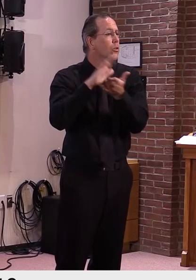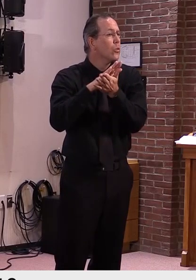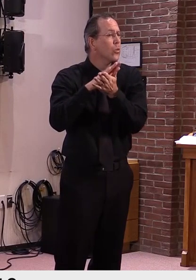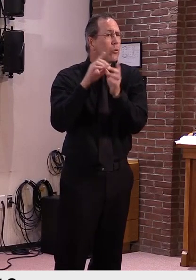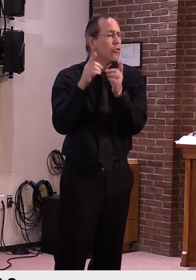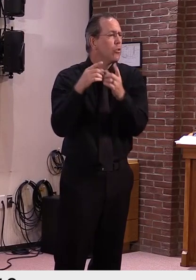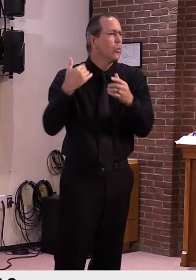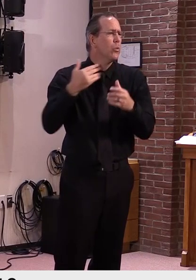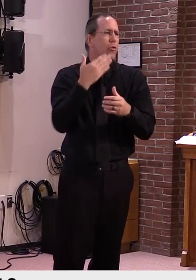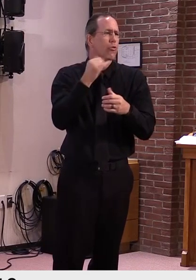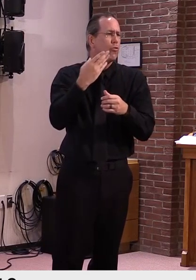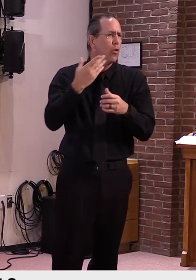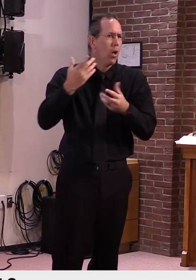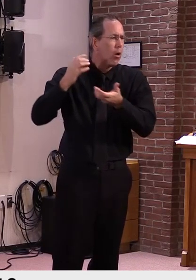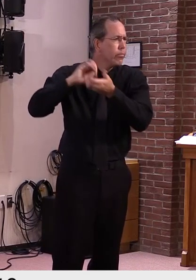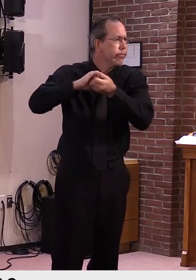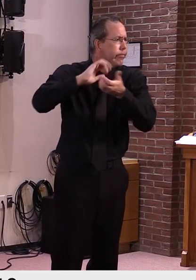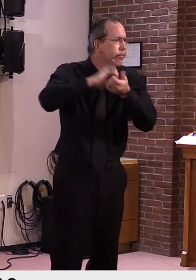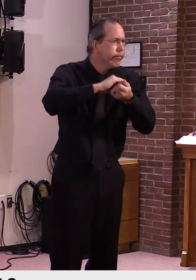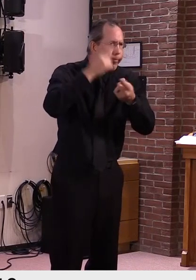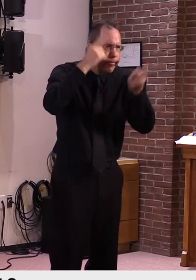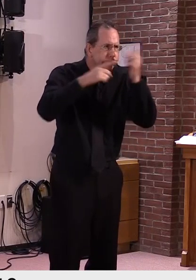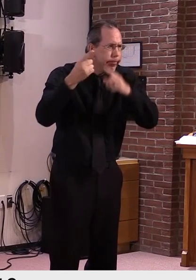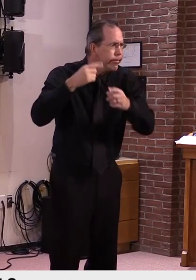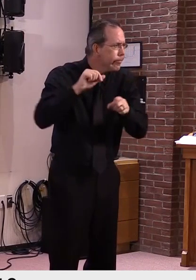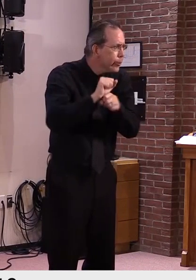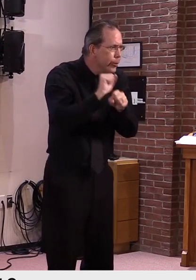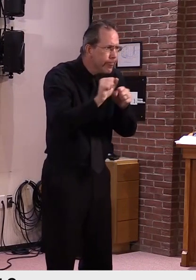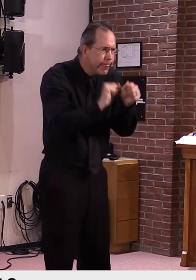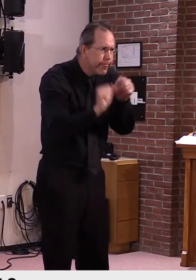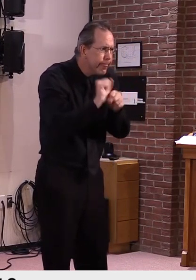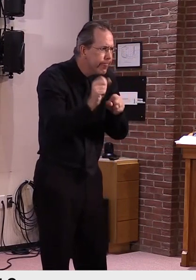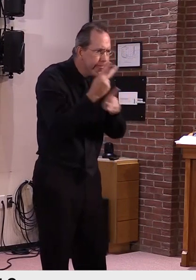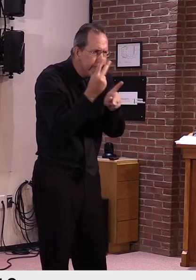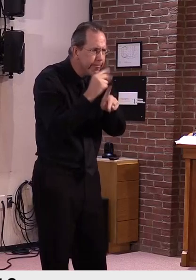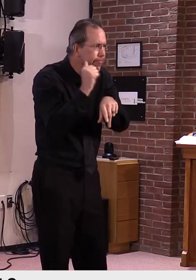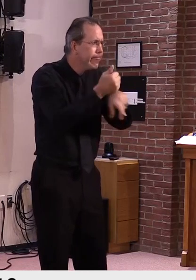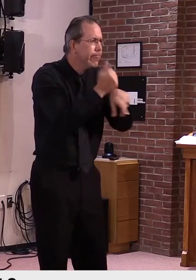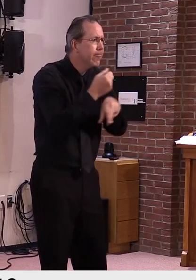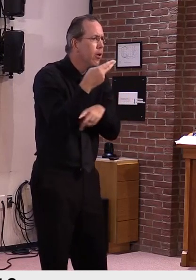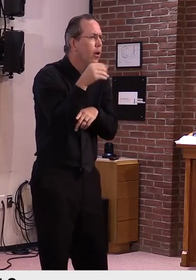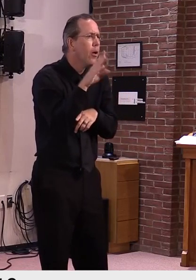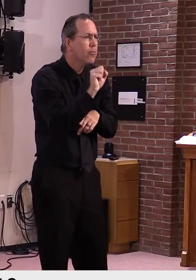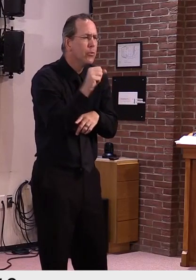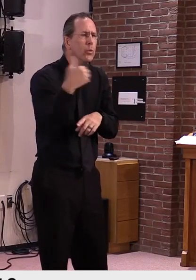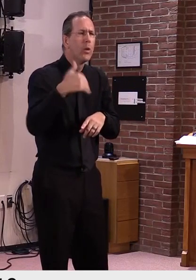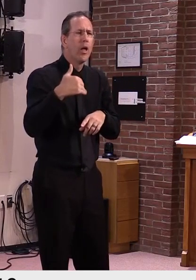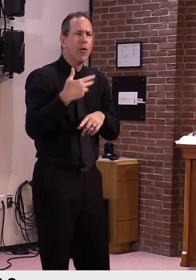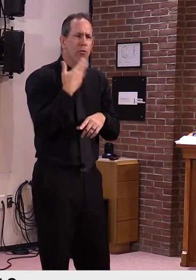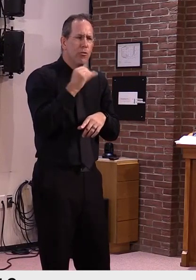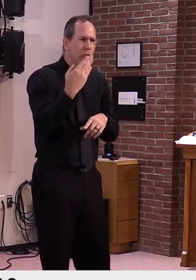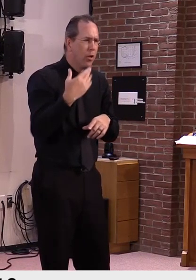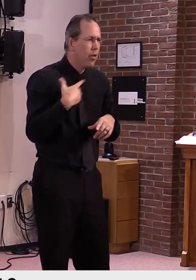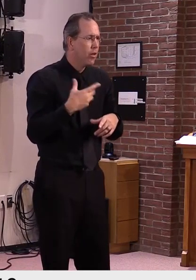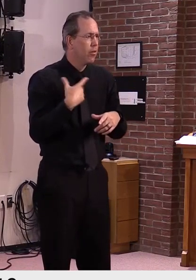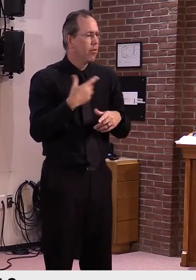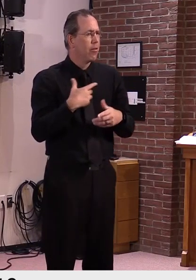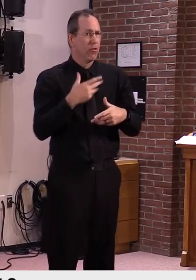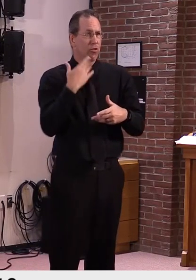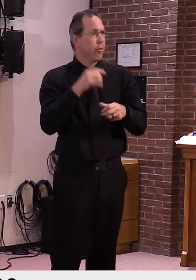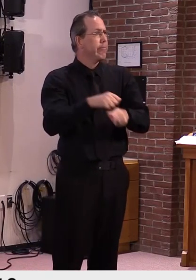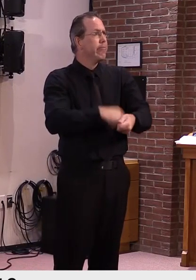work getting this program up and running in such a short amount of time. And